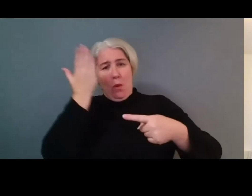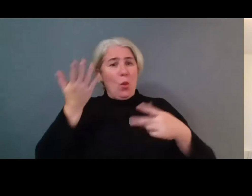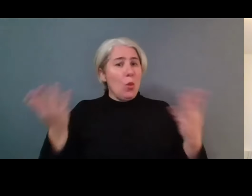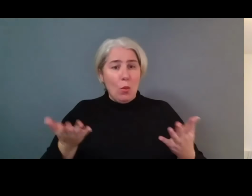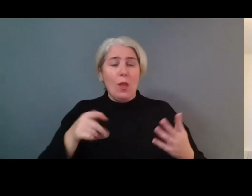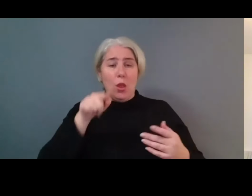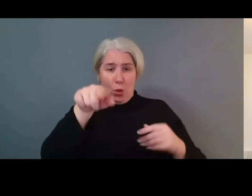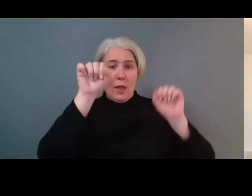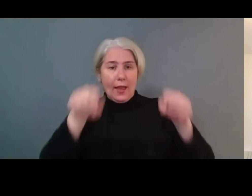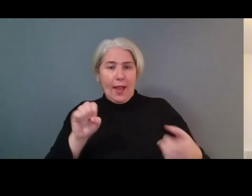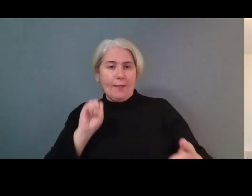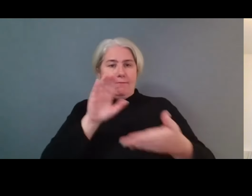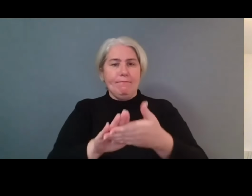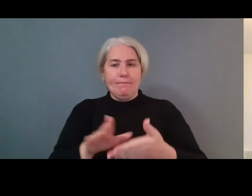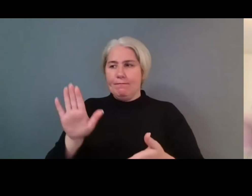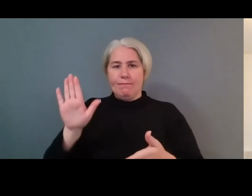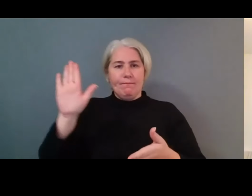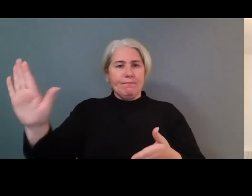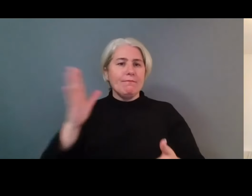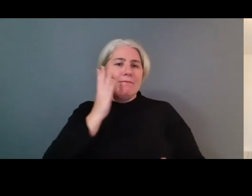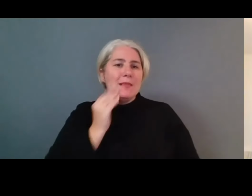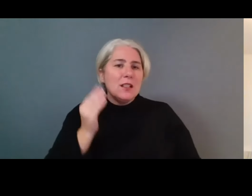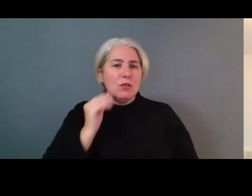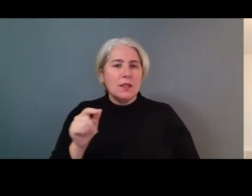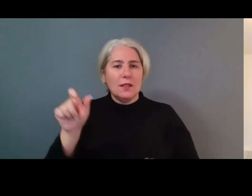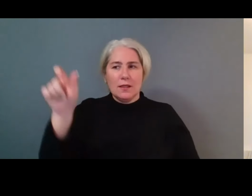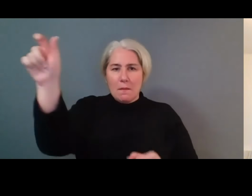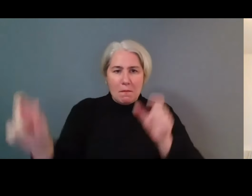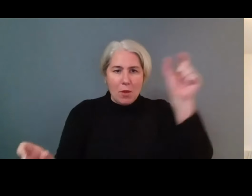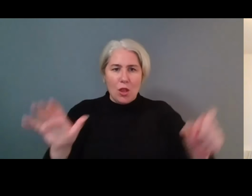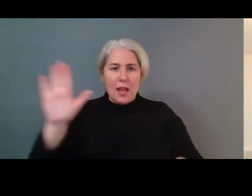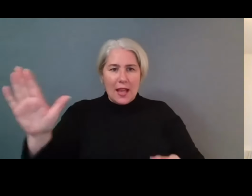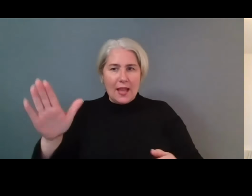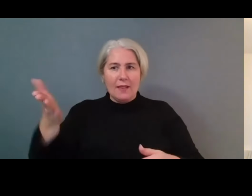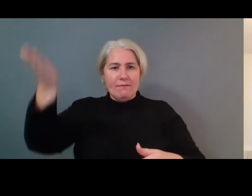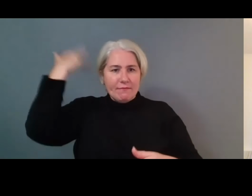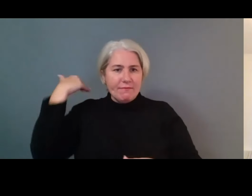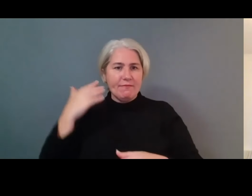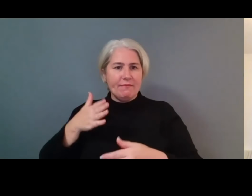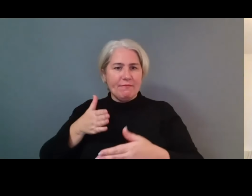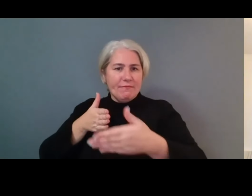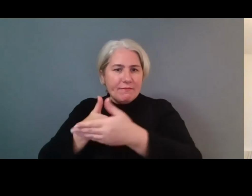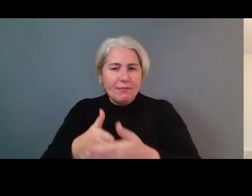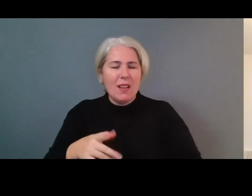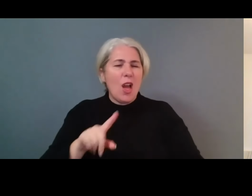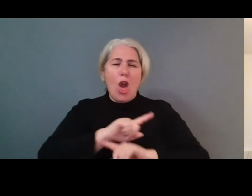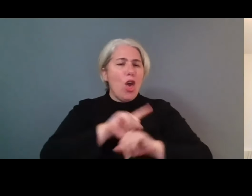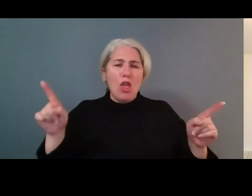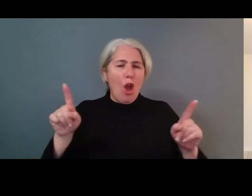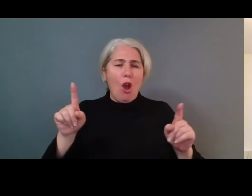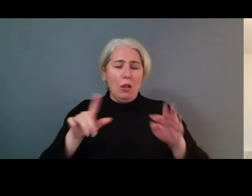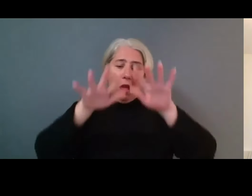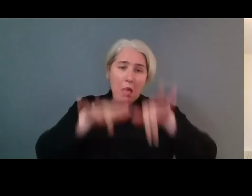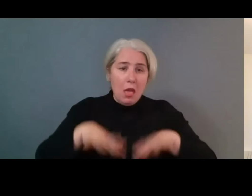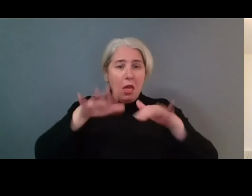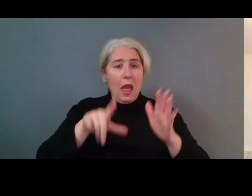your contribution. So it doesn't simply has to be legal analysis. It really